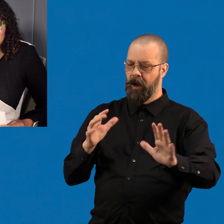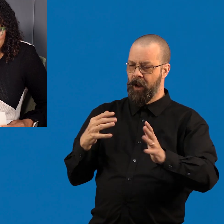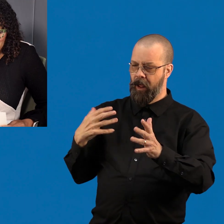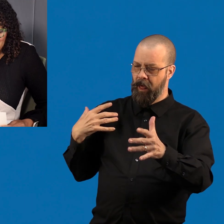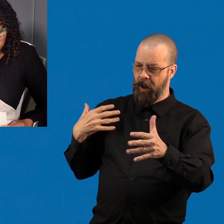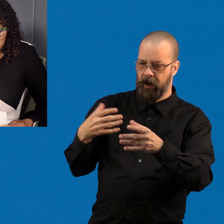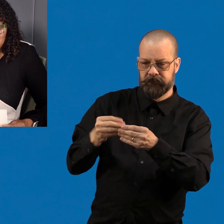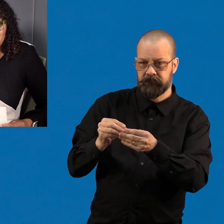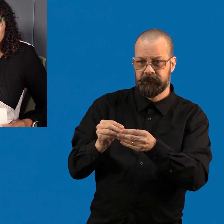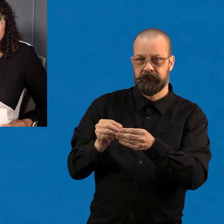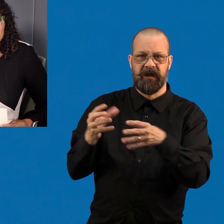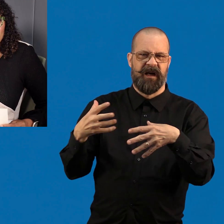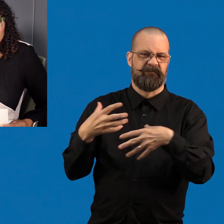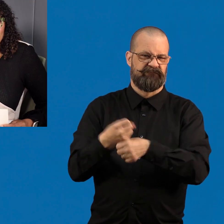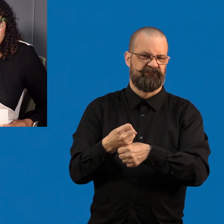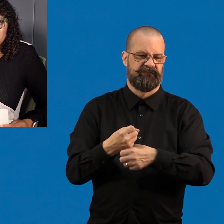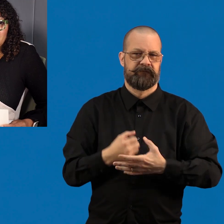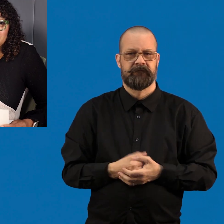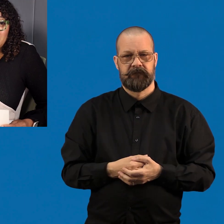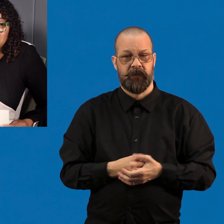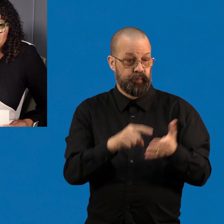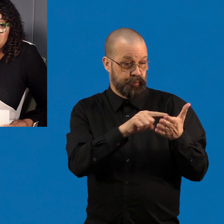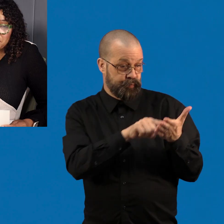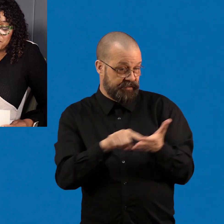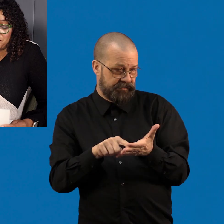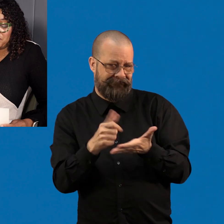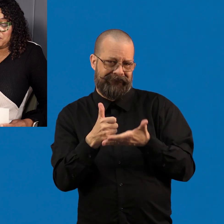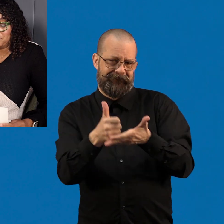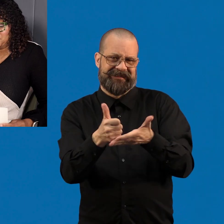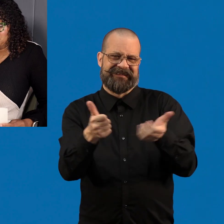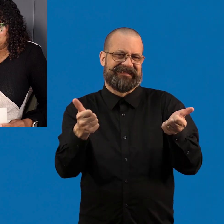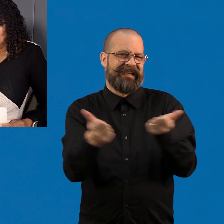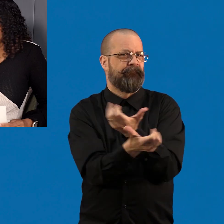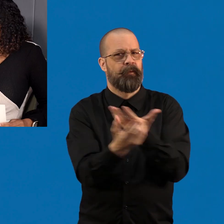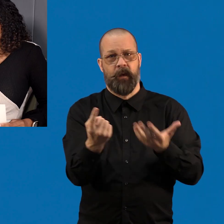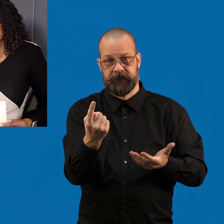we've talked about today. Research affects everyone.